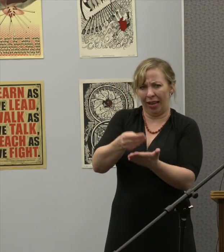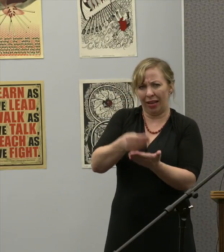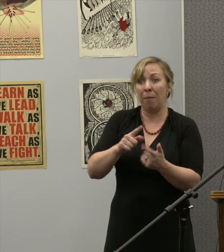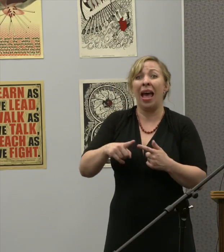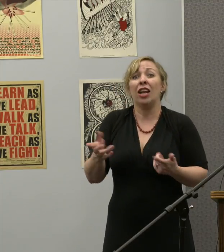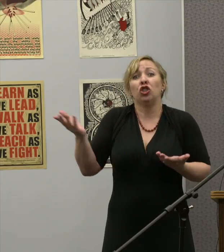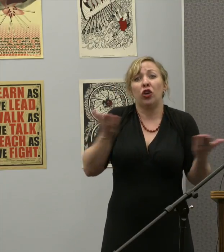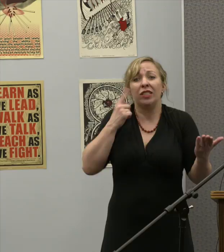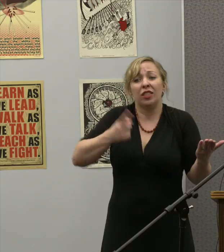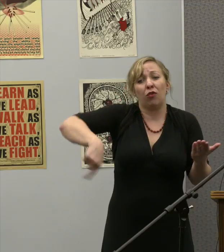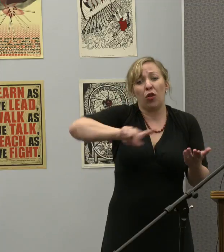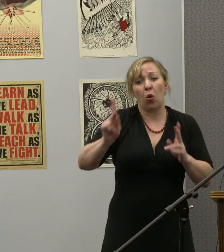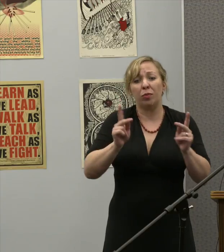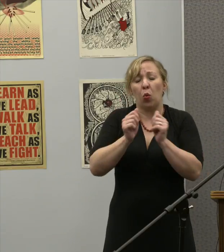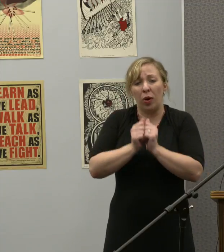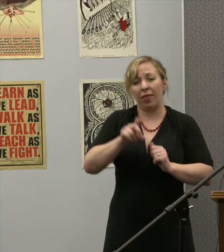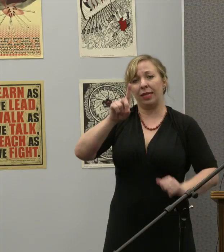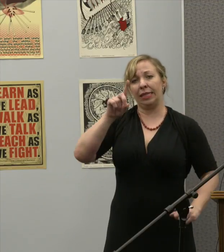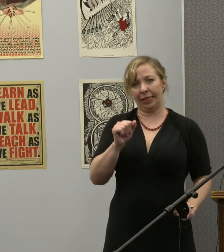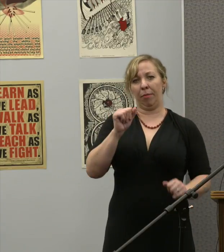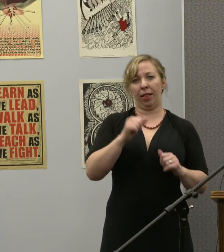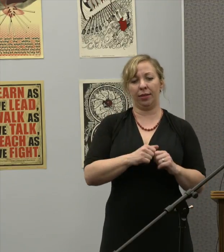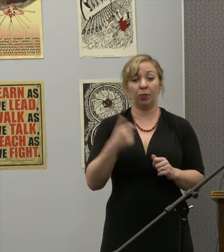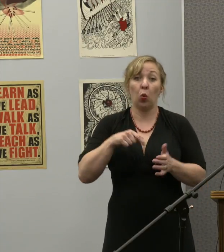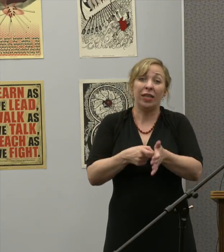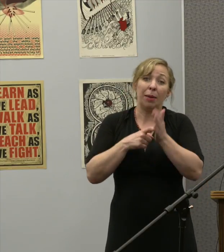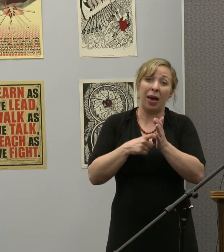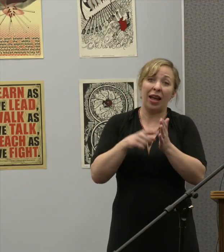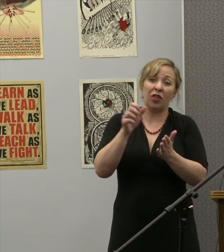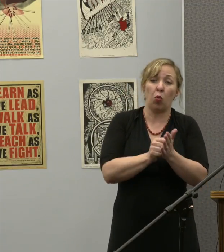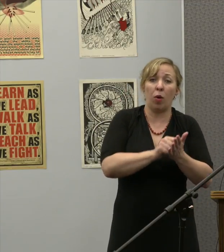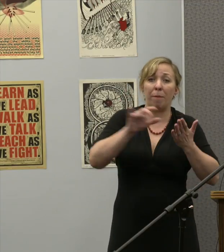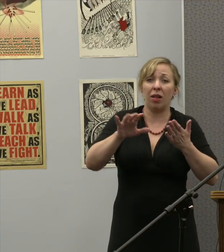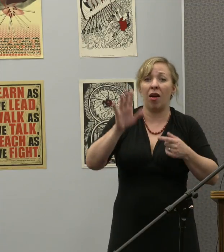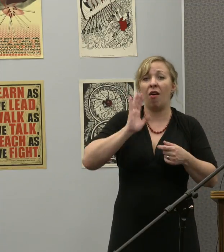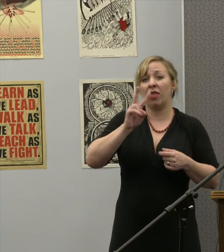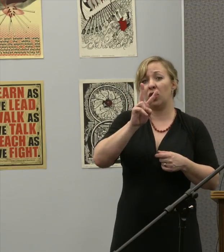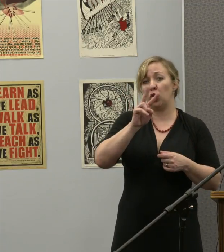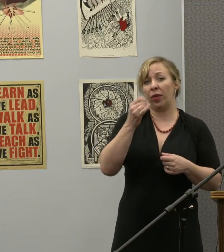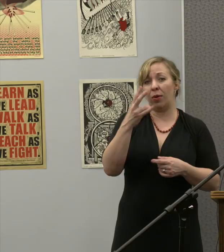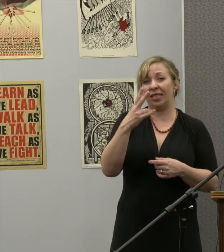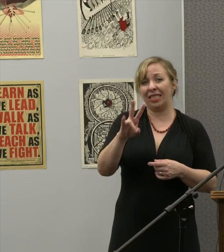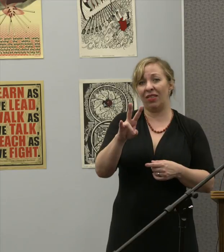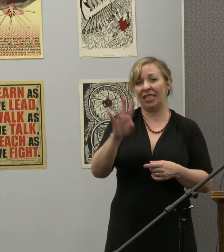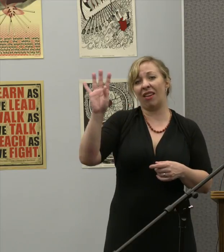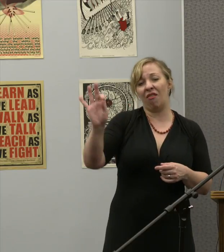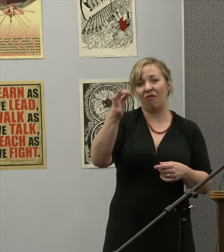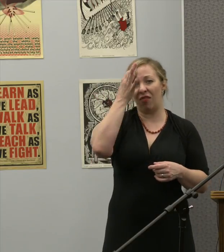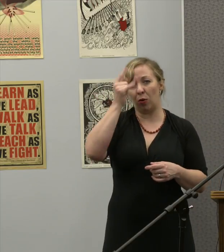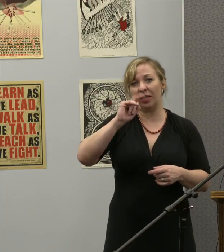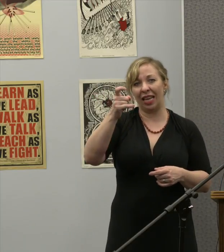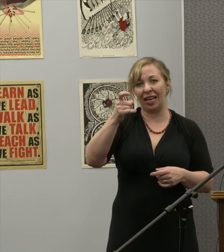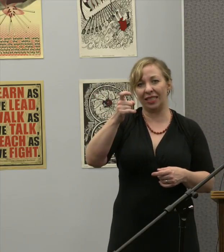with disabilities. We demand the repeal of the 2017 federal